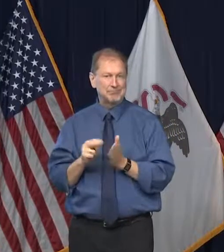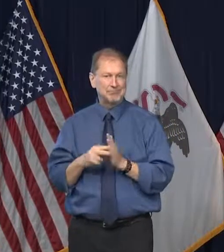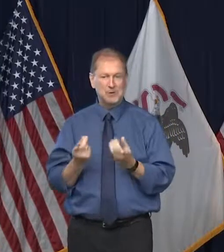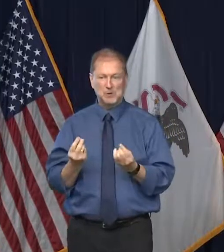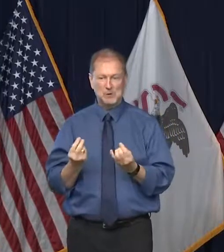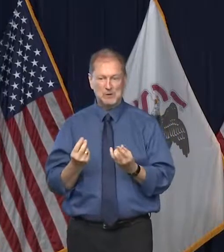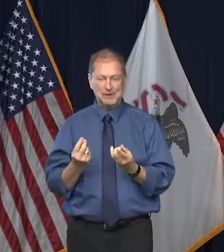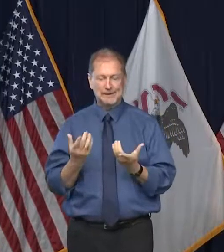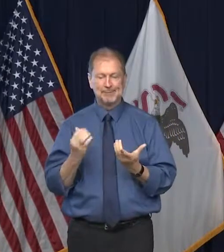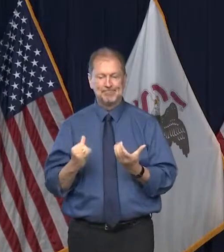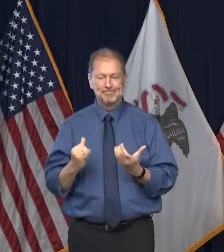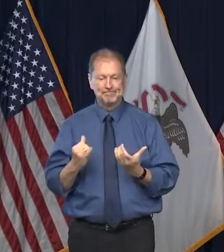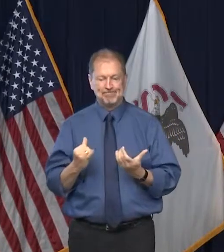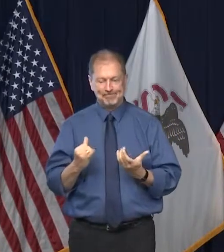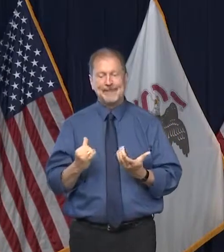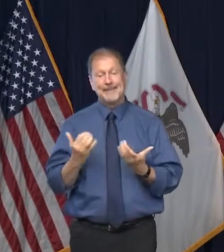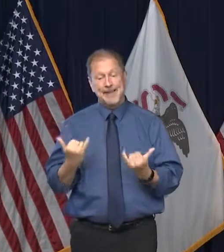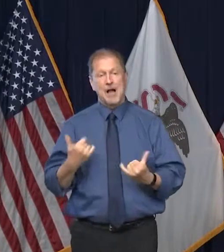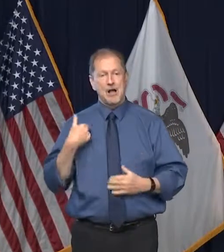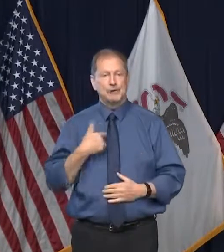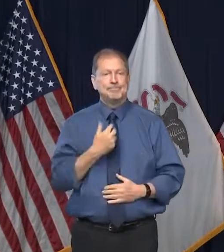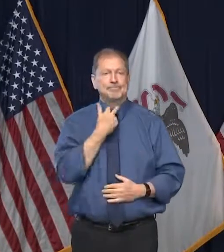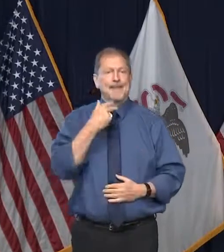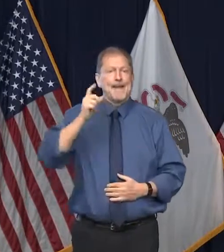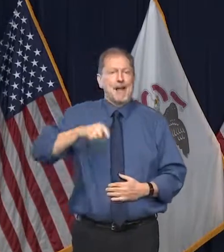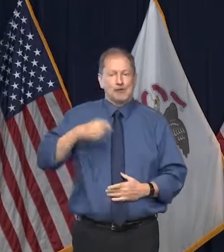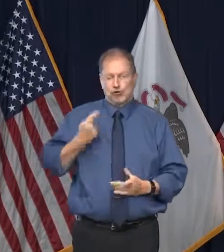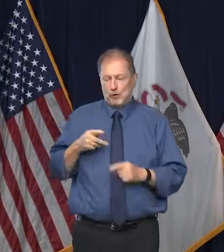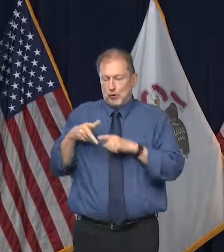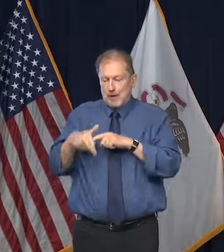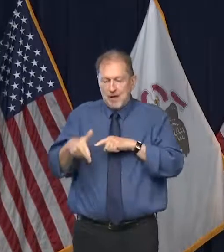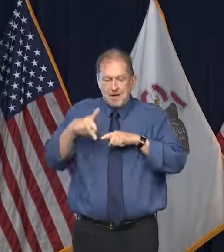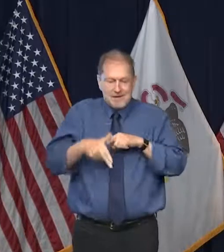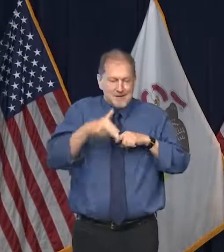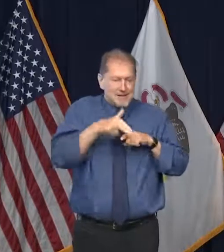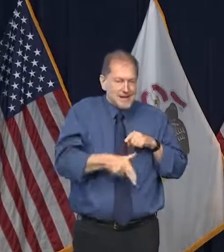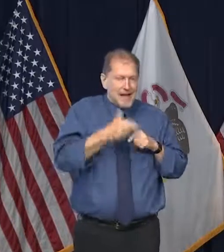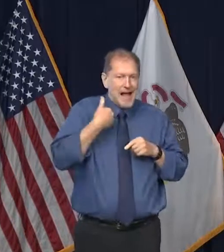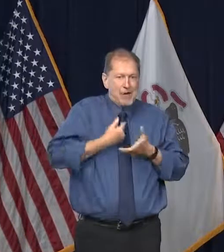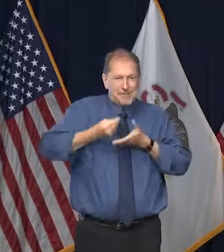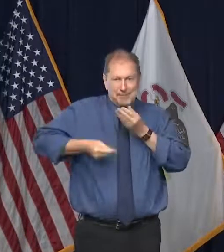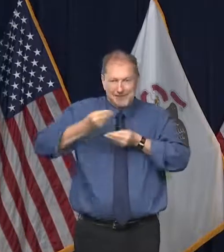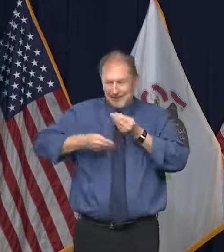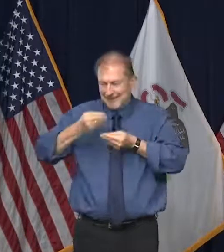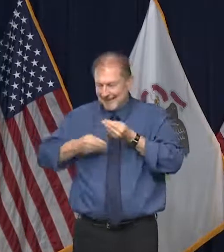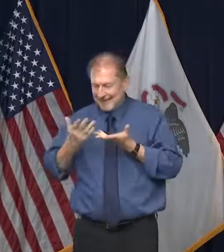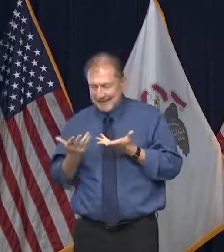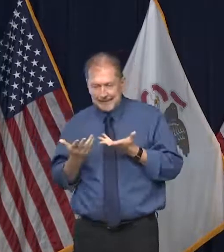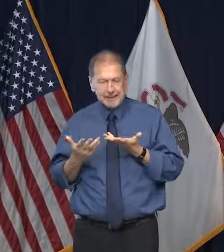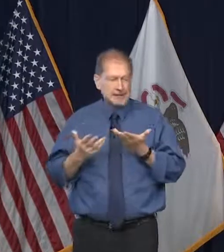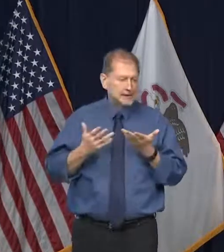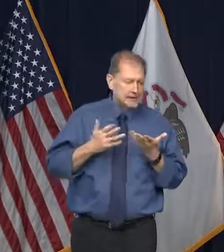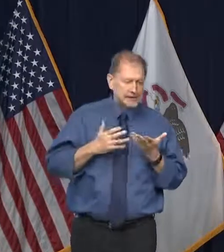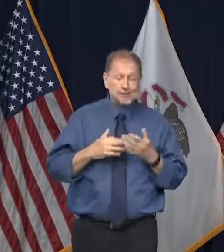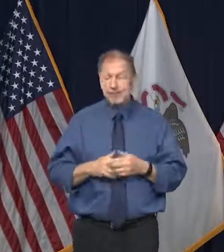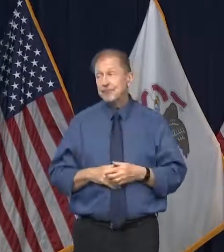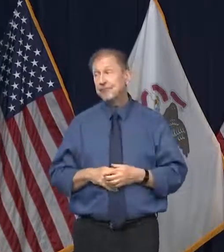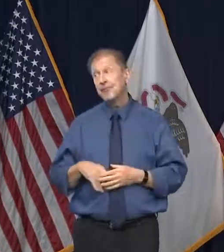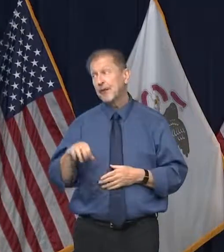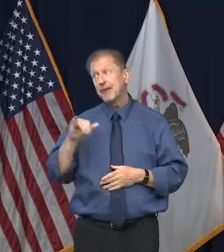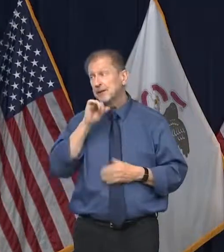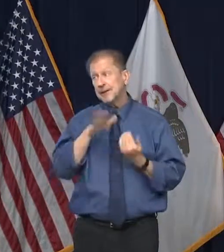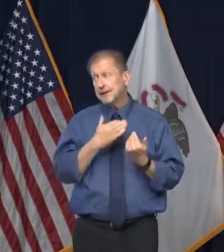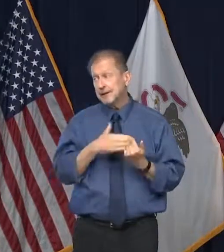drastic, really painful cuts, and that's just the kind of immediate challenge